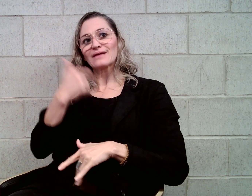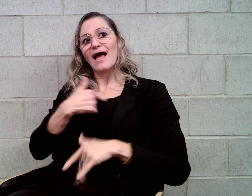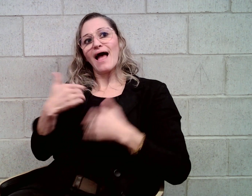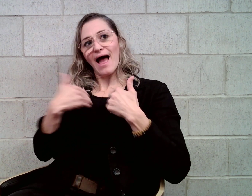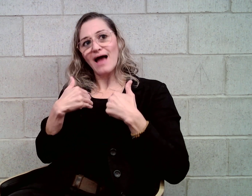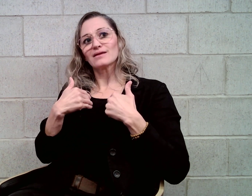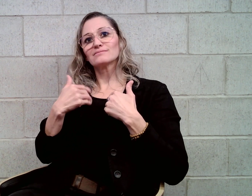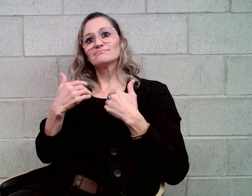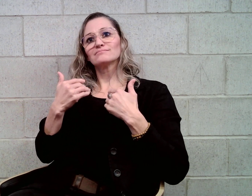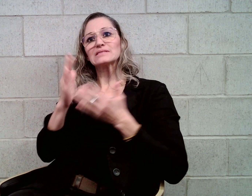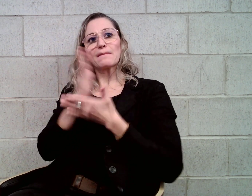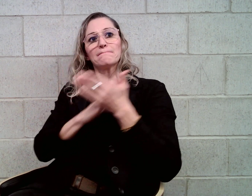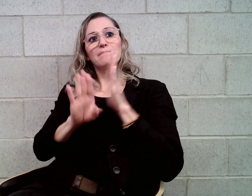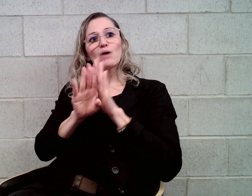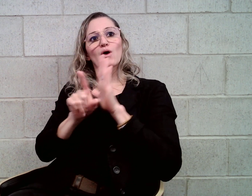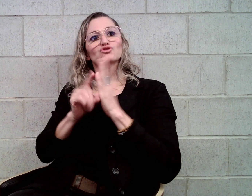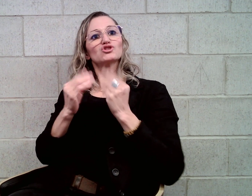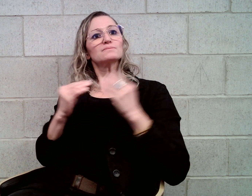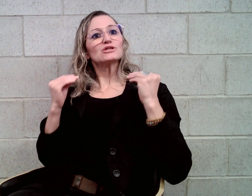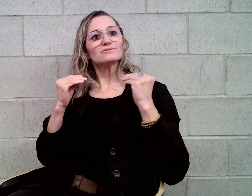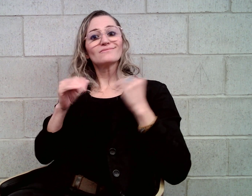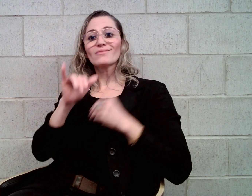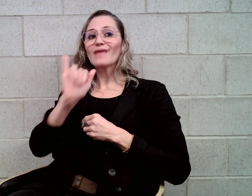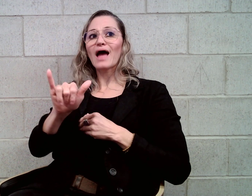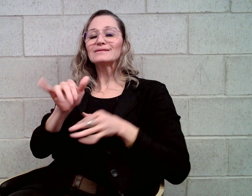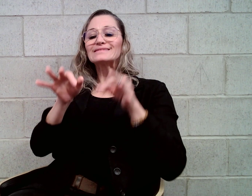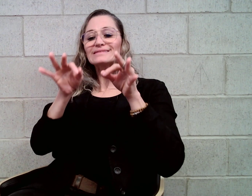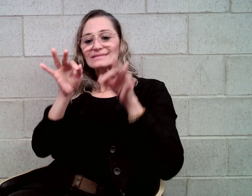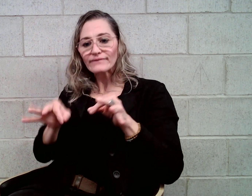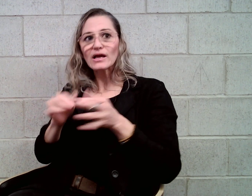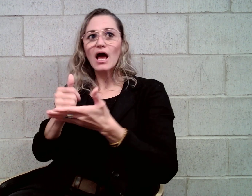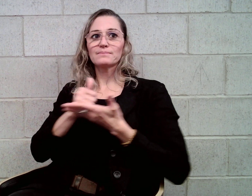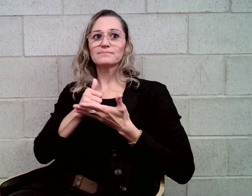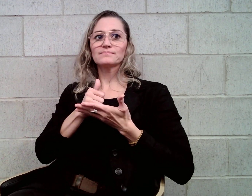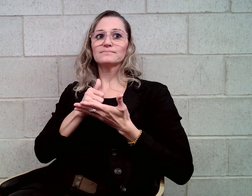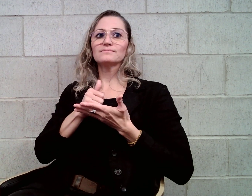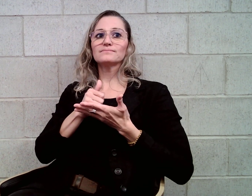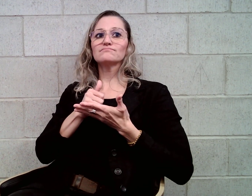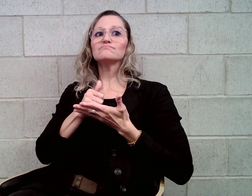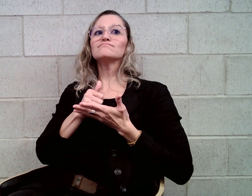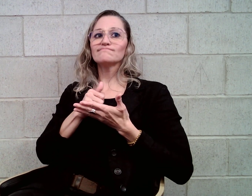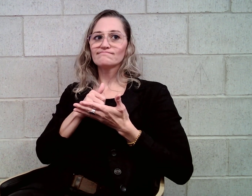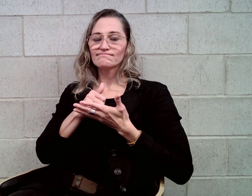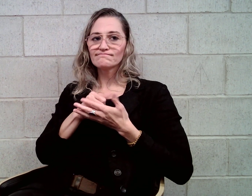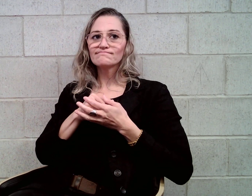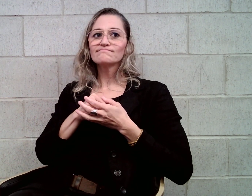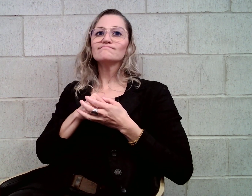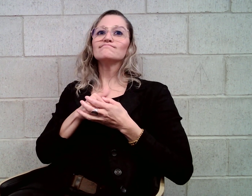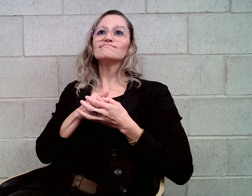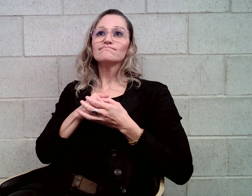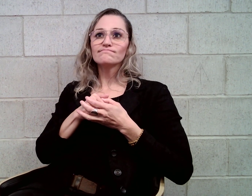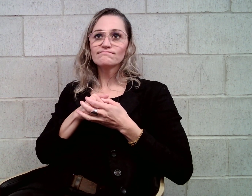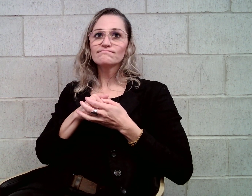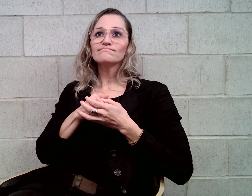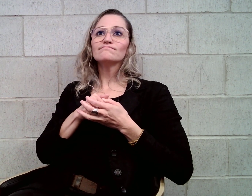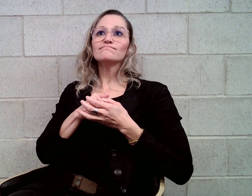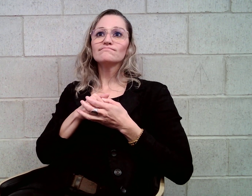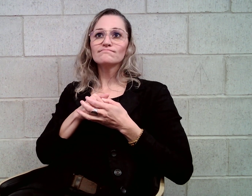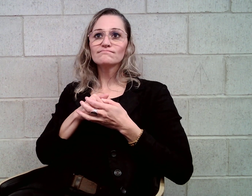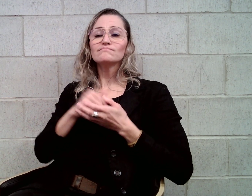was fortunate in that I had some background in Shakespeare, which definitely helped me as I approached